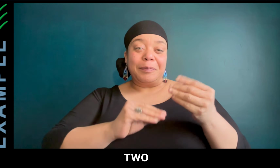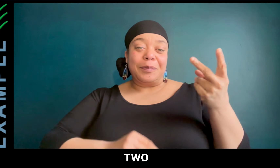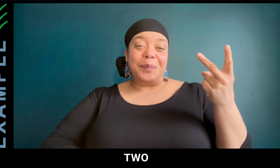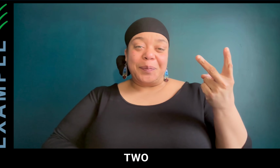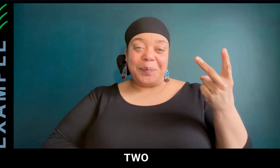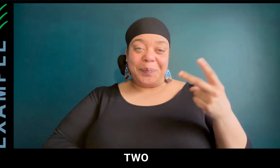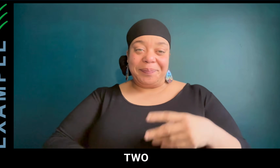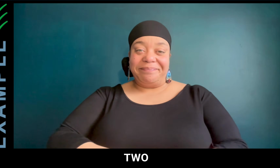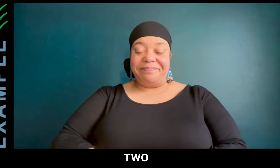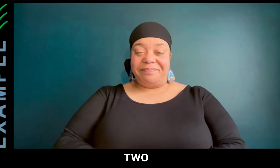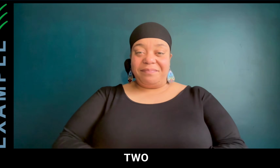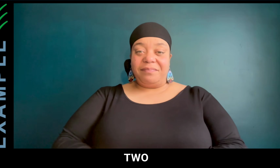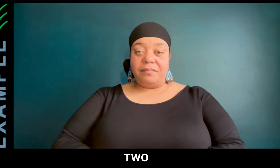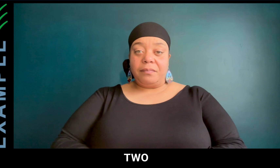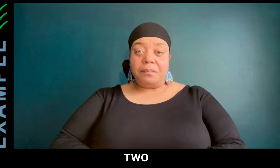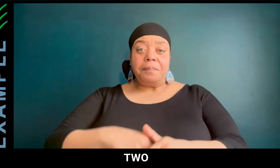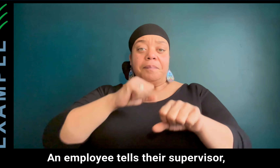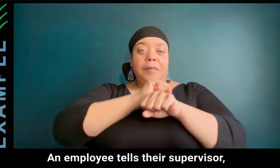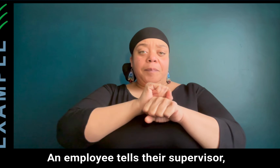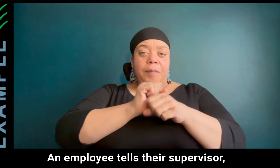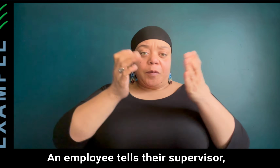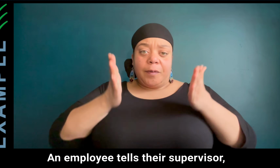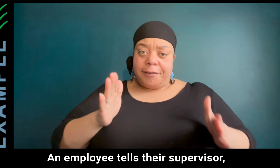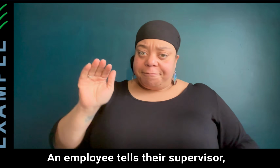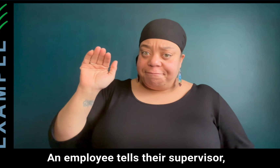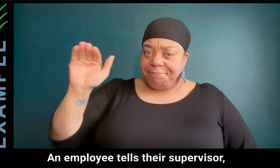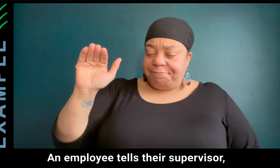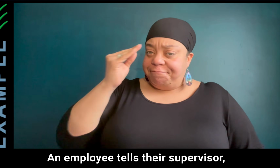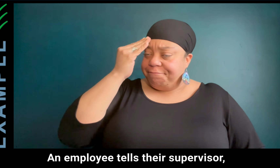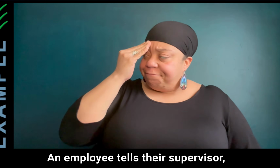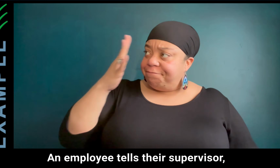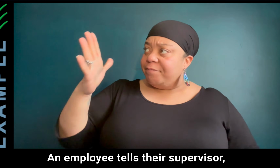Two, an employee tells their supervisor,